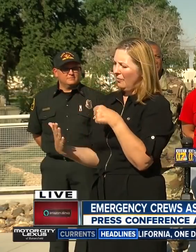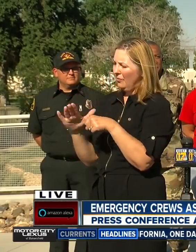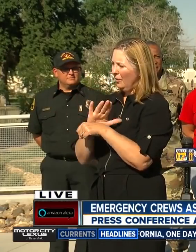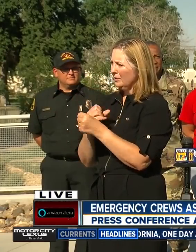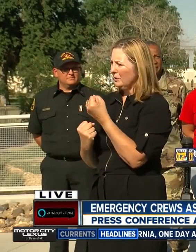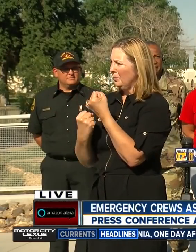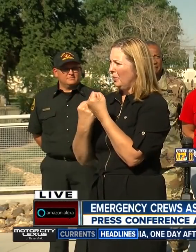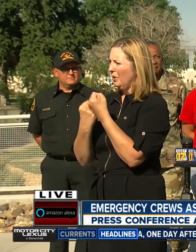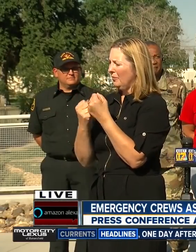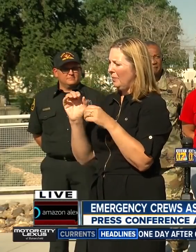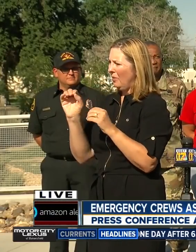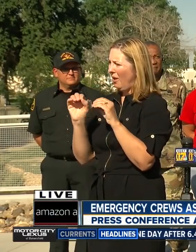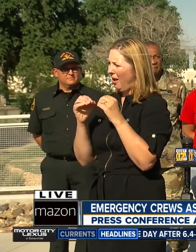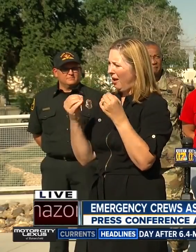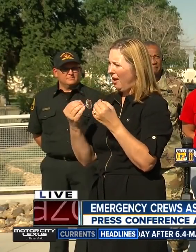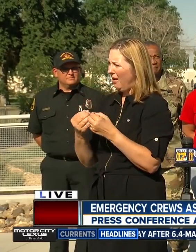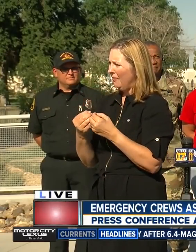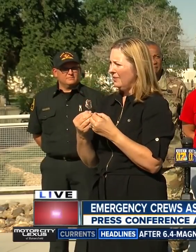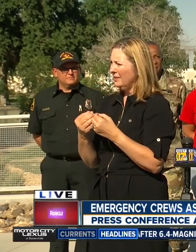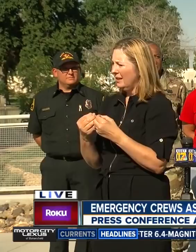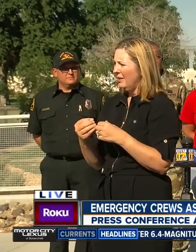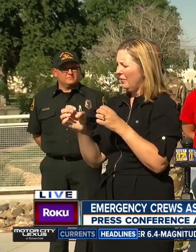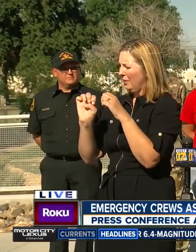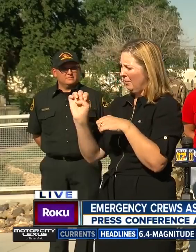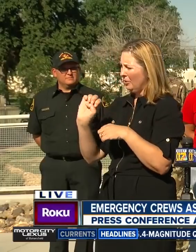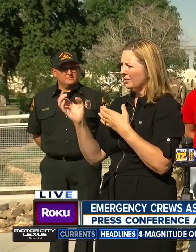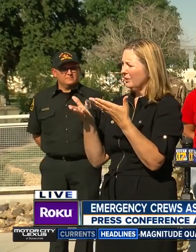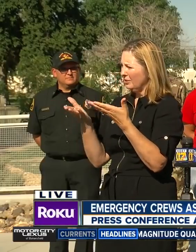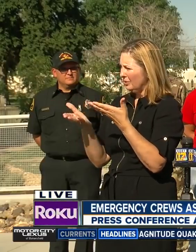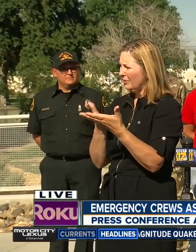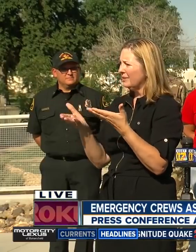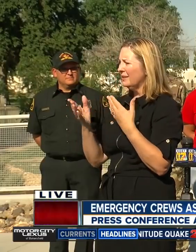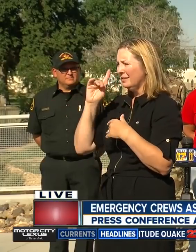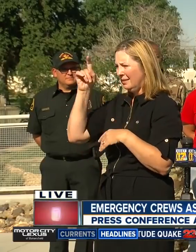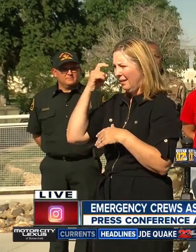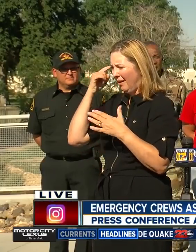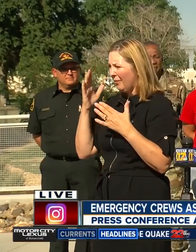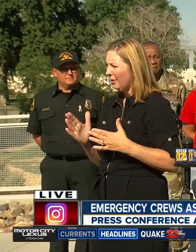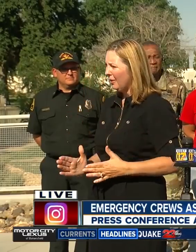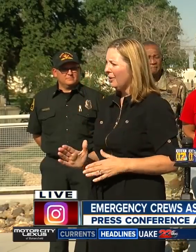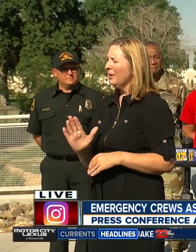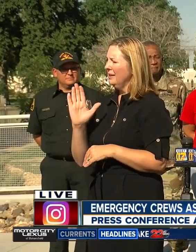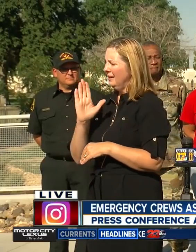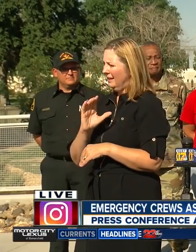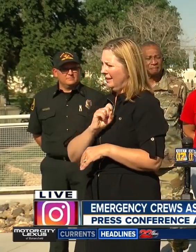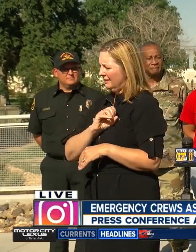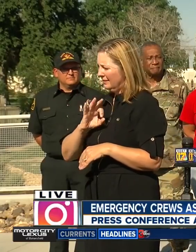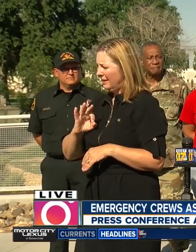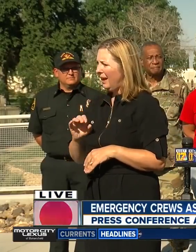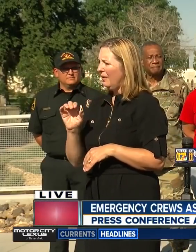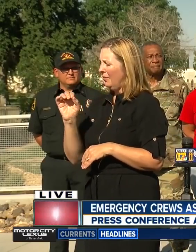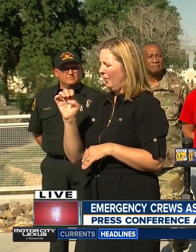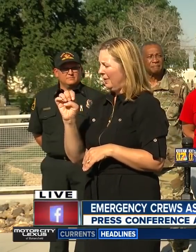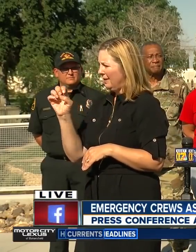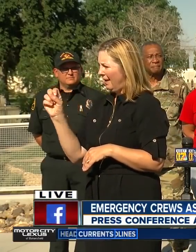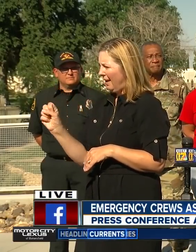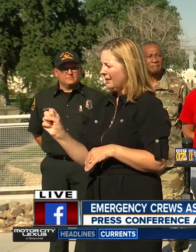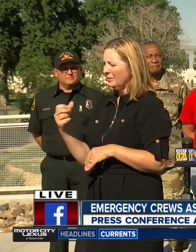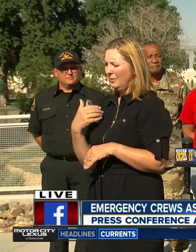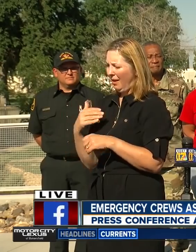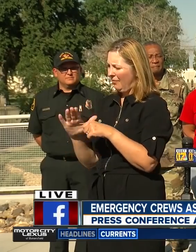Emergency Services, Congressman, Assemblyman, Governor Newsom and his staff, OES. We have full support,